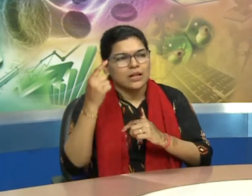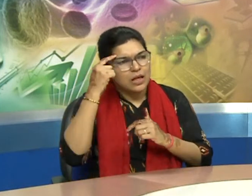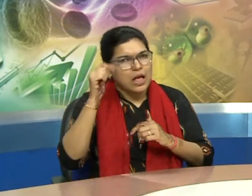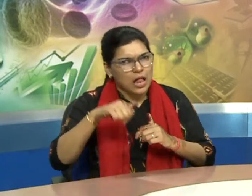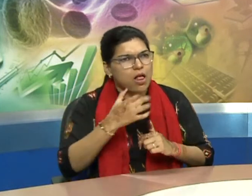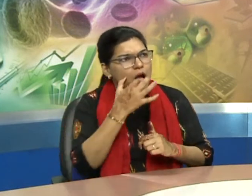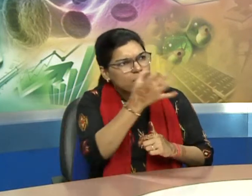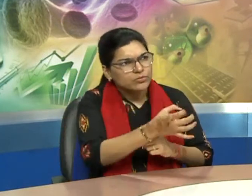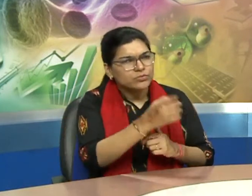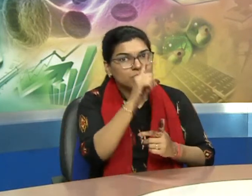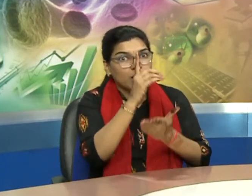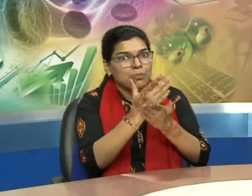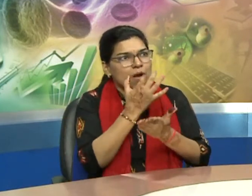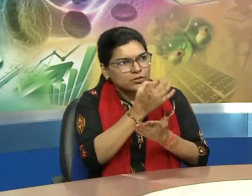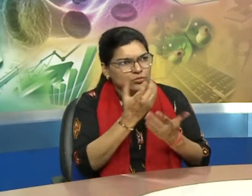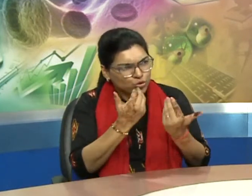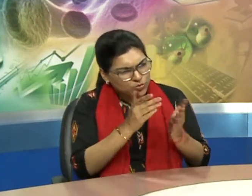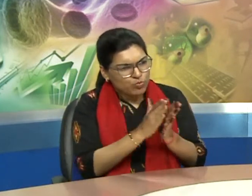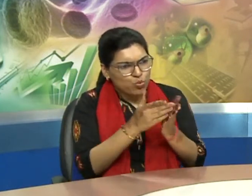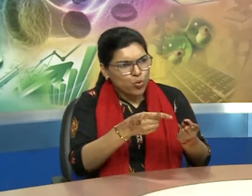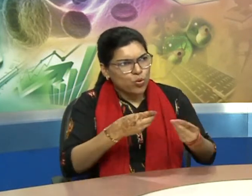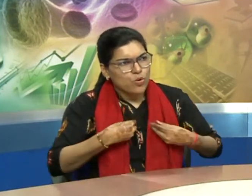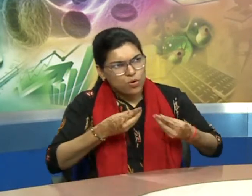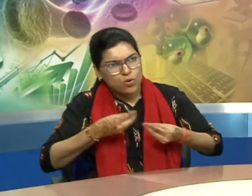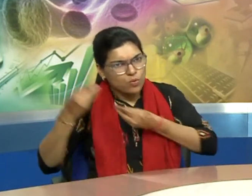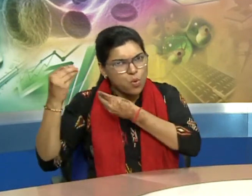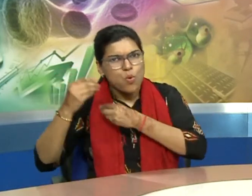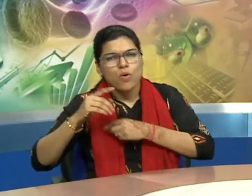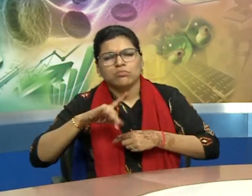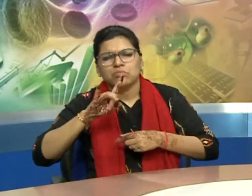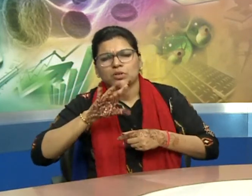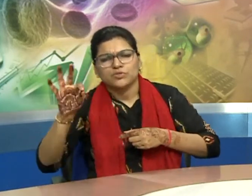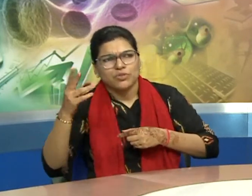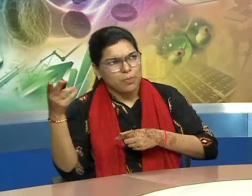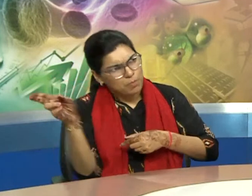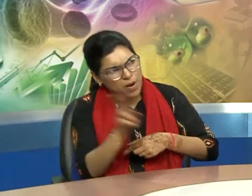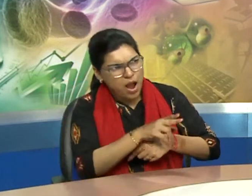The second service is reading.